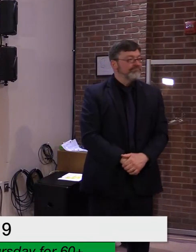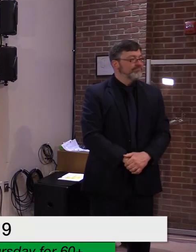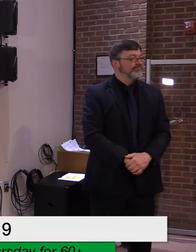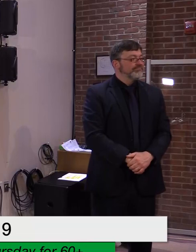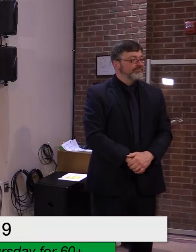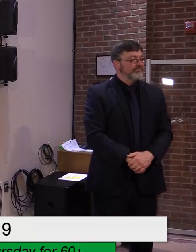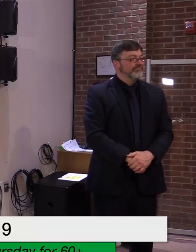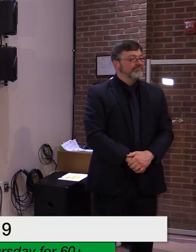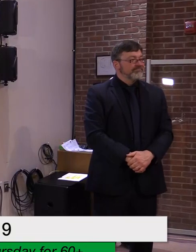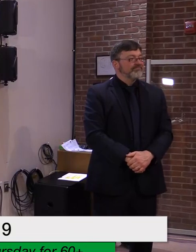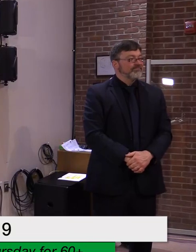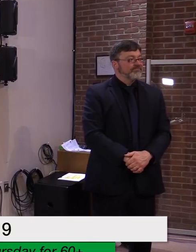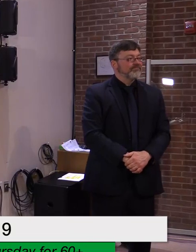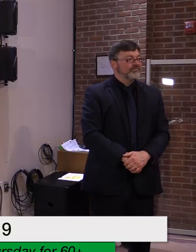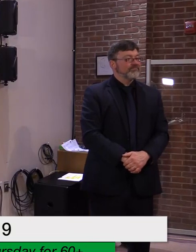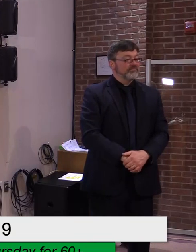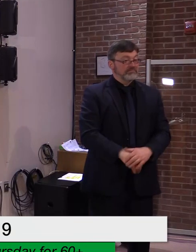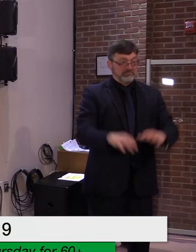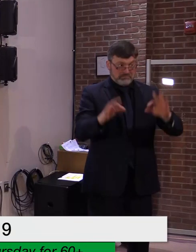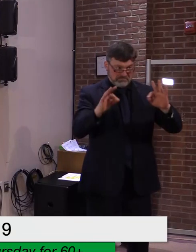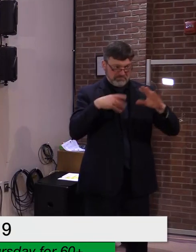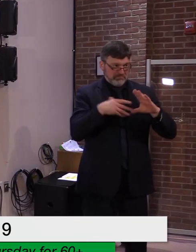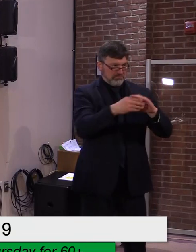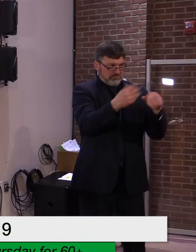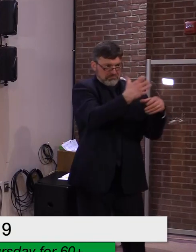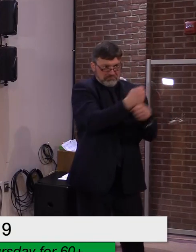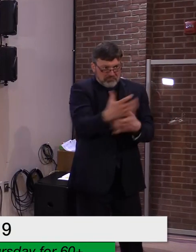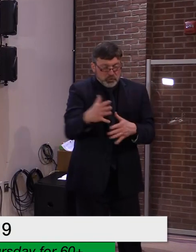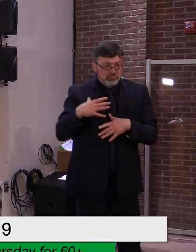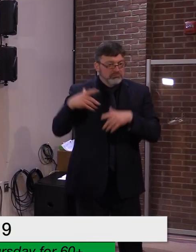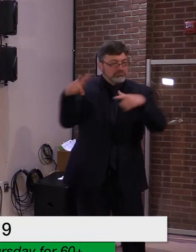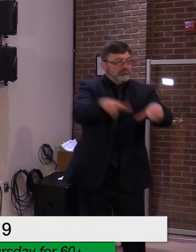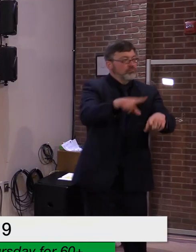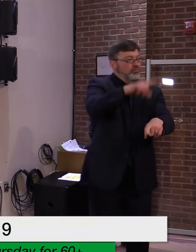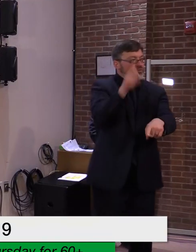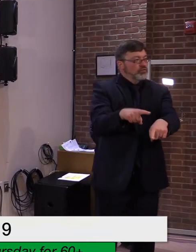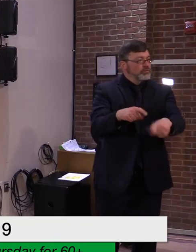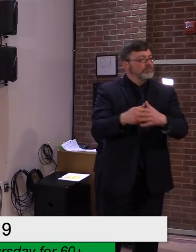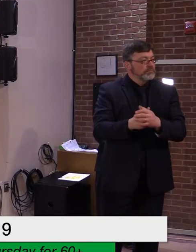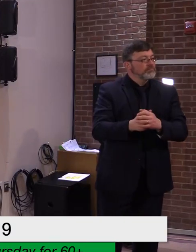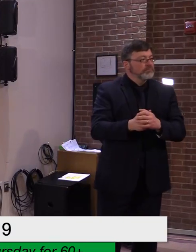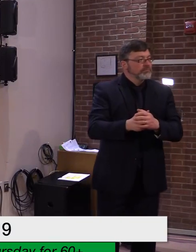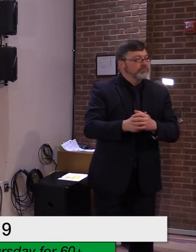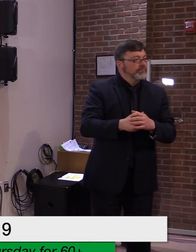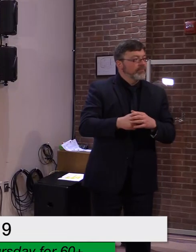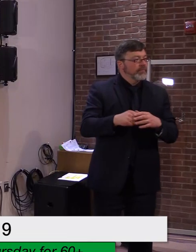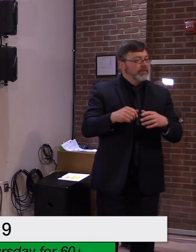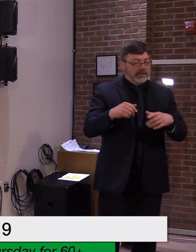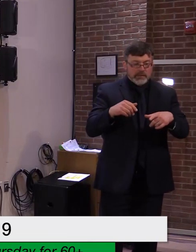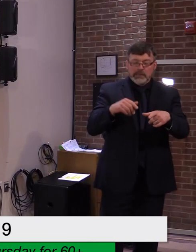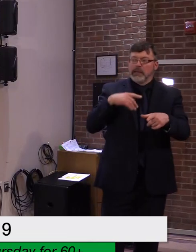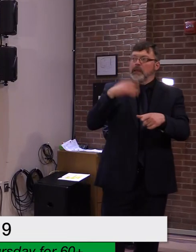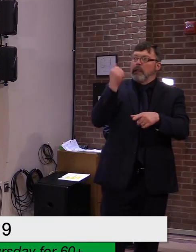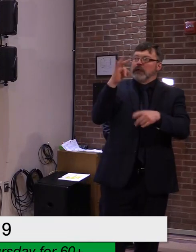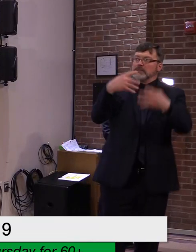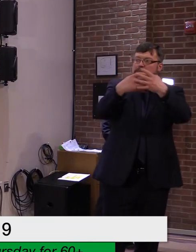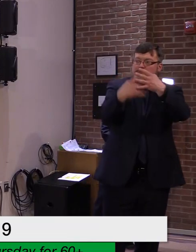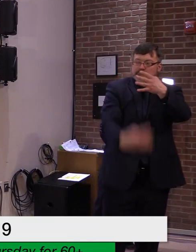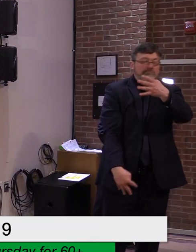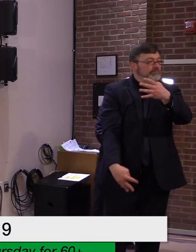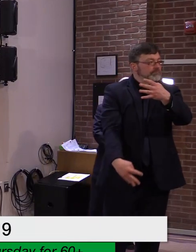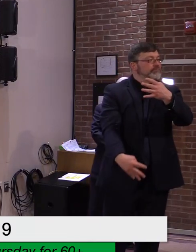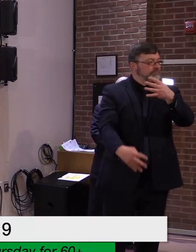Before we go to our next questioner, just again a reminder, there's still 19 folks left in the queue, even though we've already gotten through a